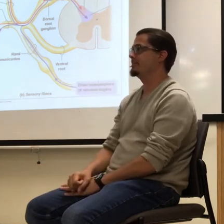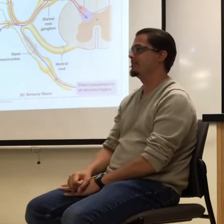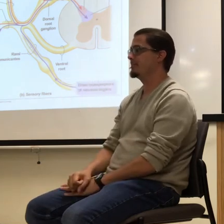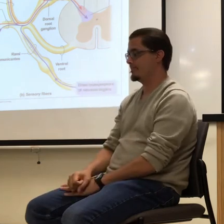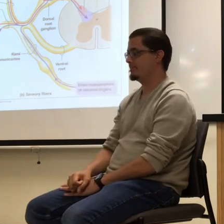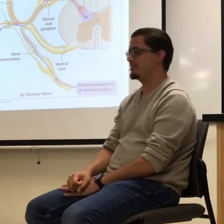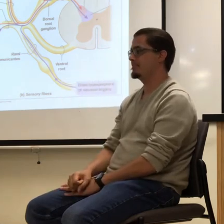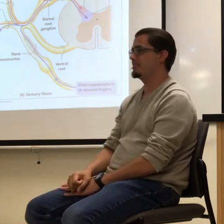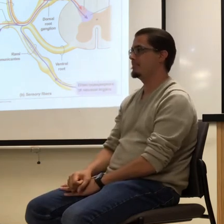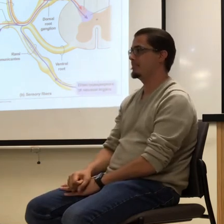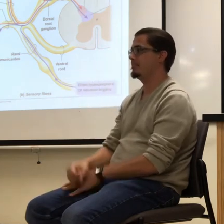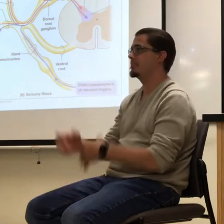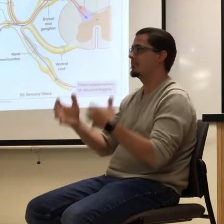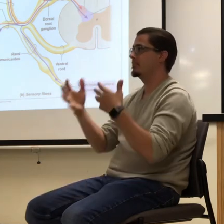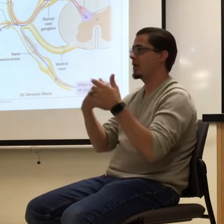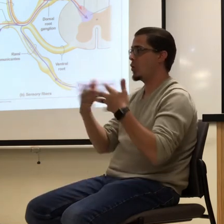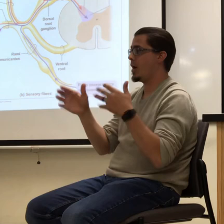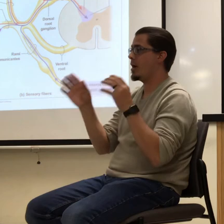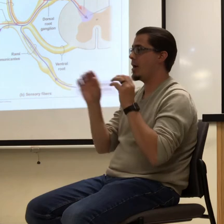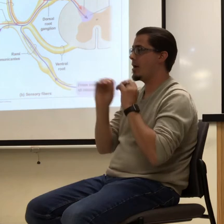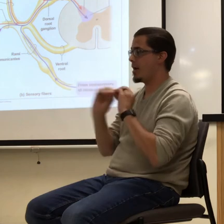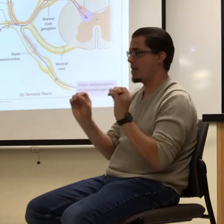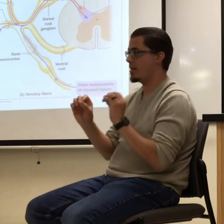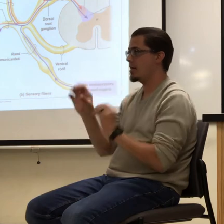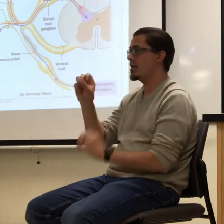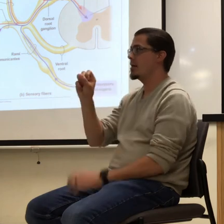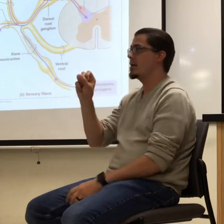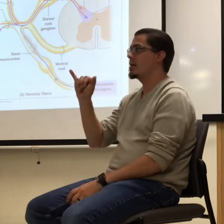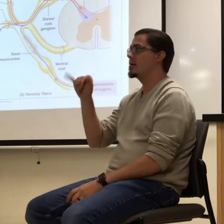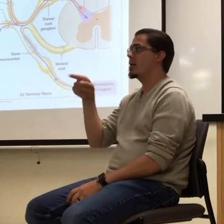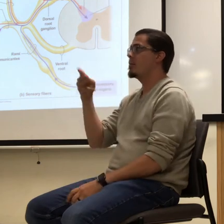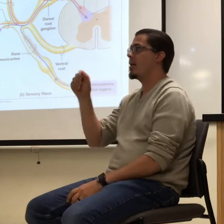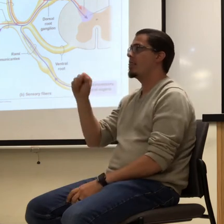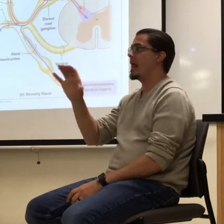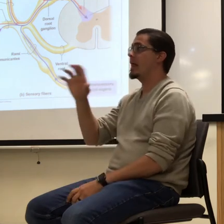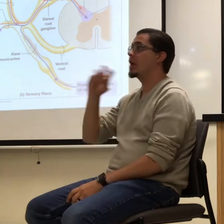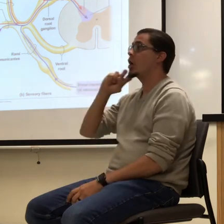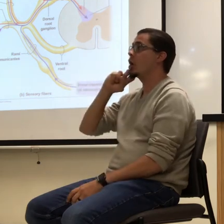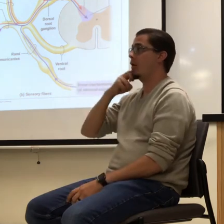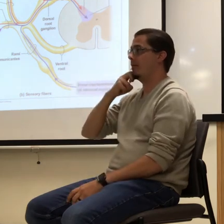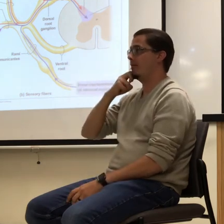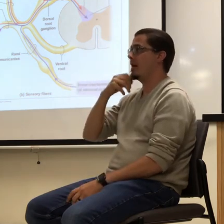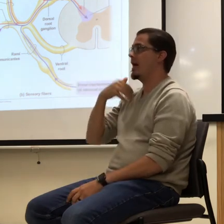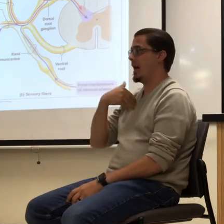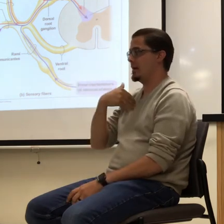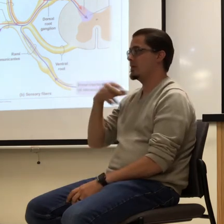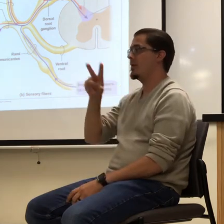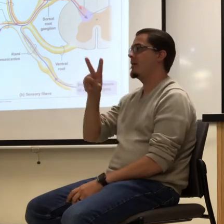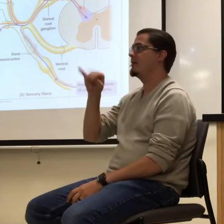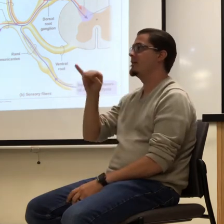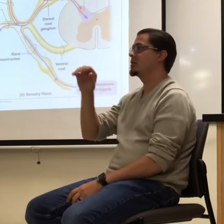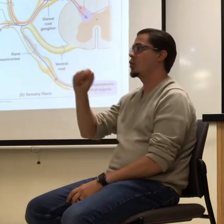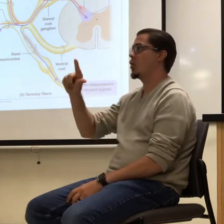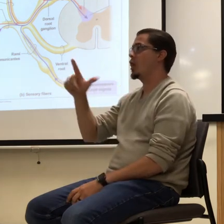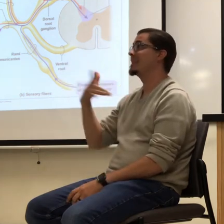Okay, gray ramus got nothing. Sympathetic nerve does have the visceral sensory